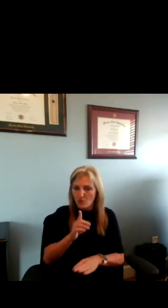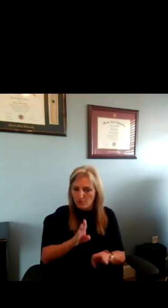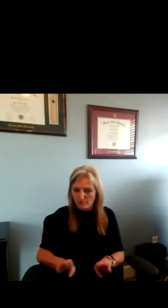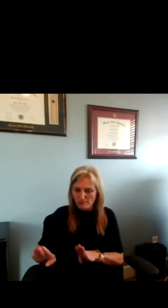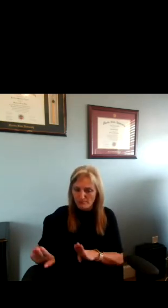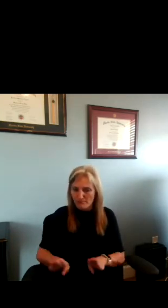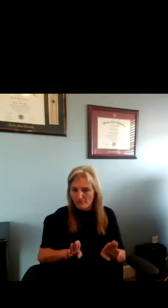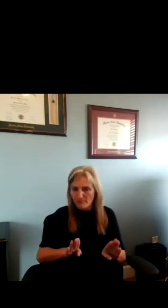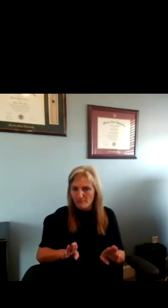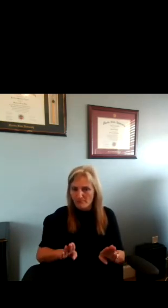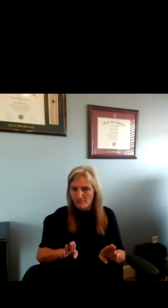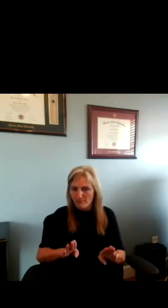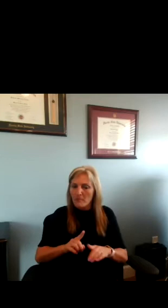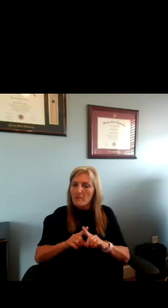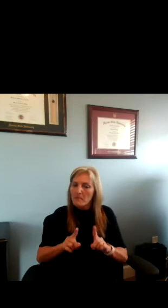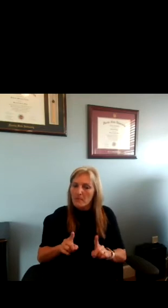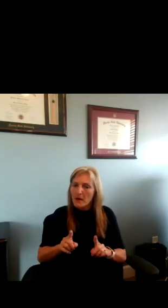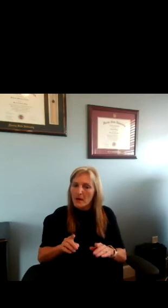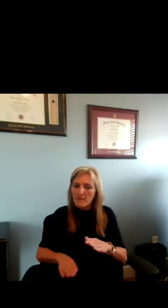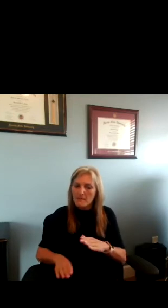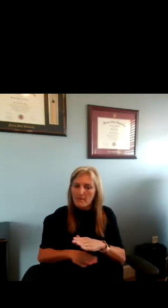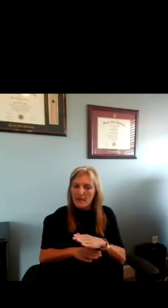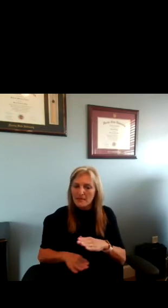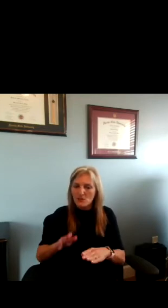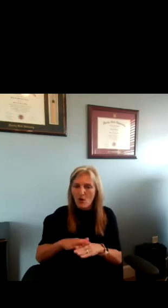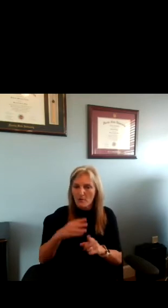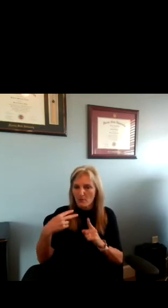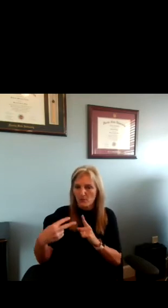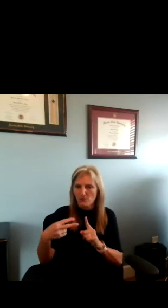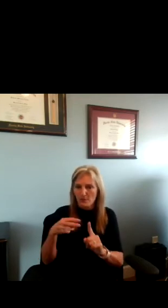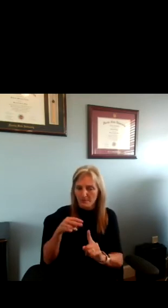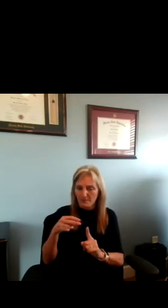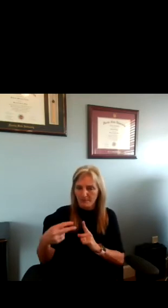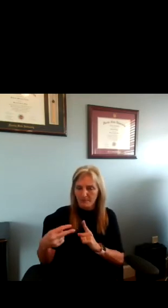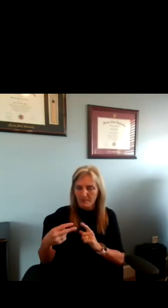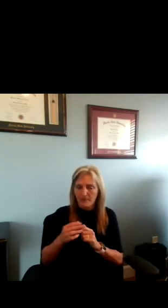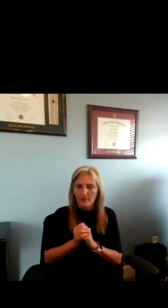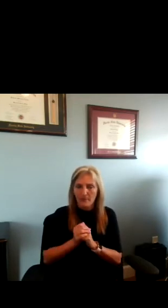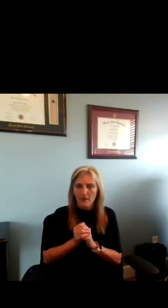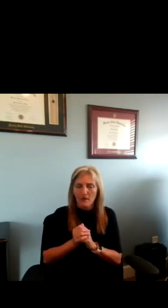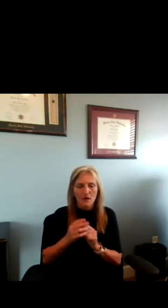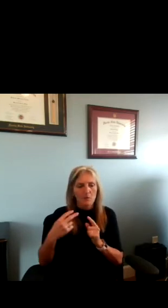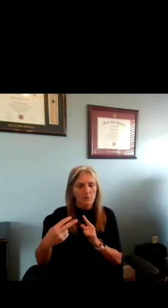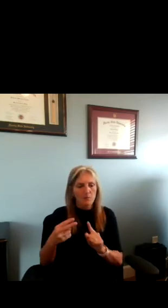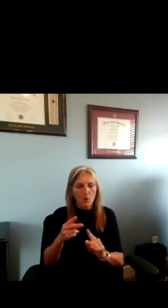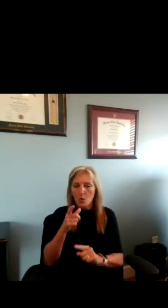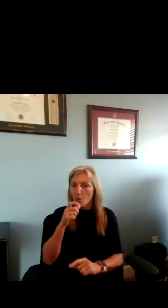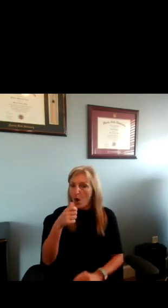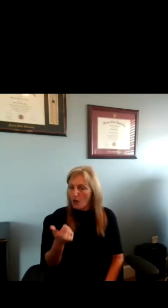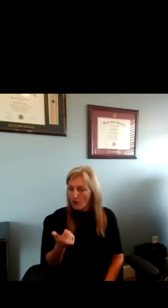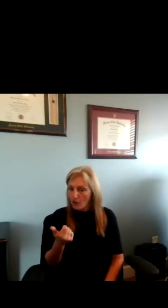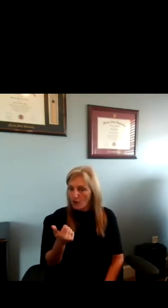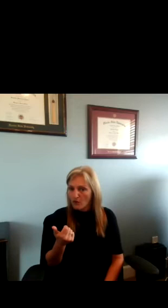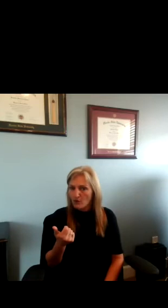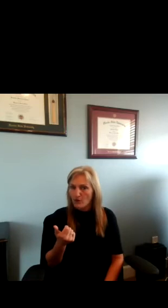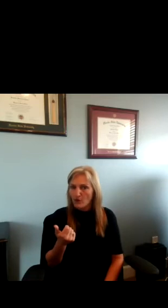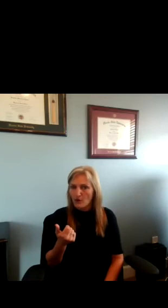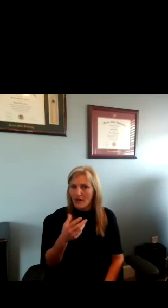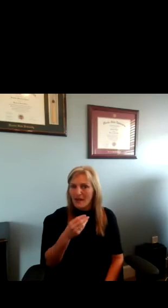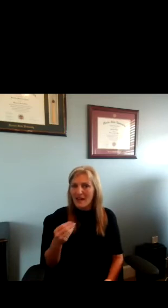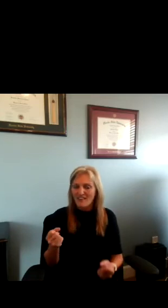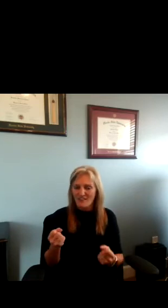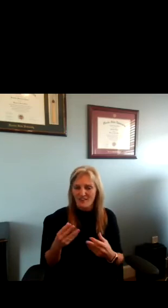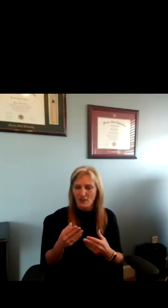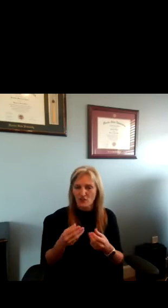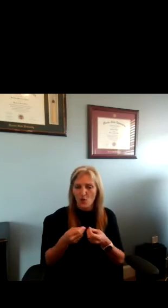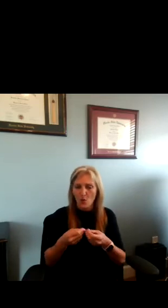behaviors, but based on perception. Perception of who others are and fears of